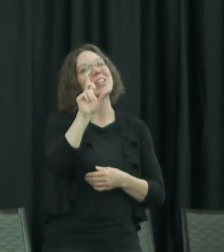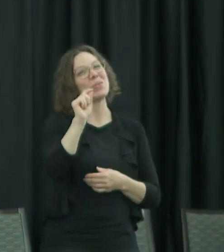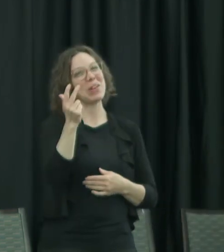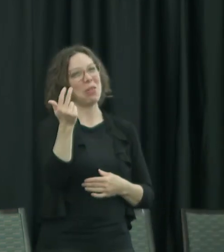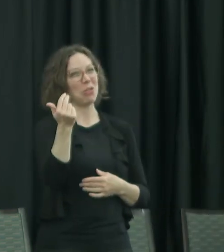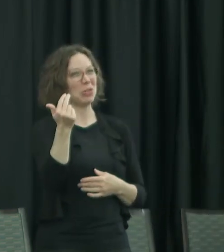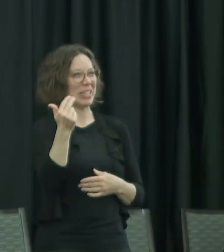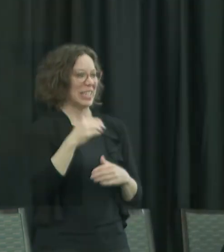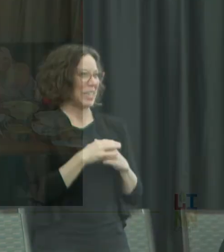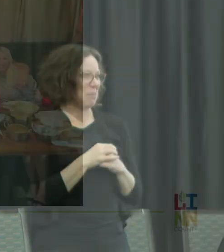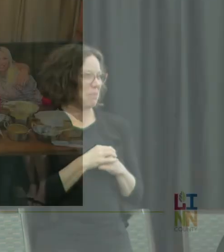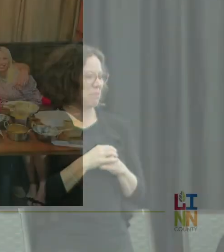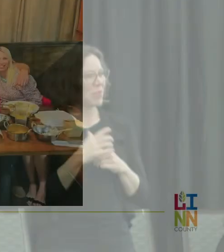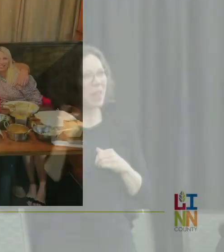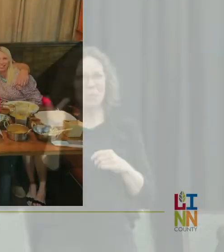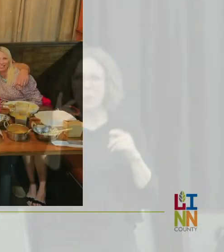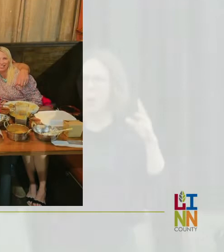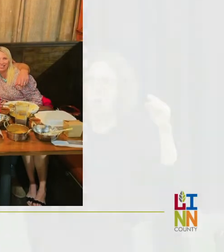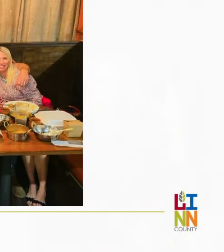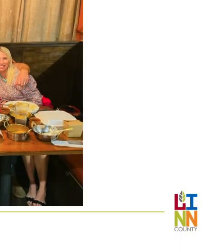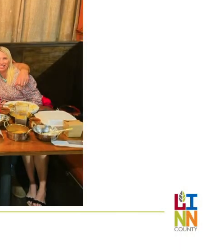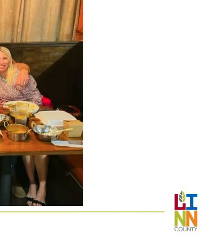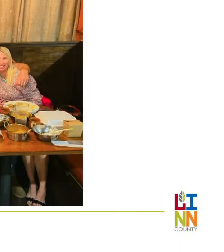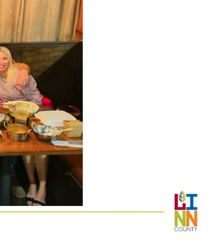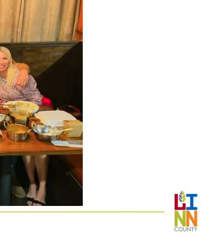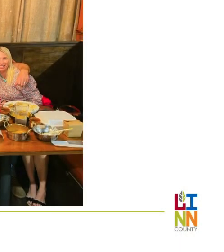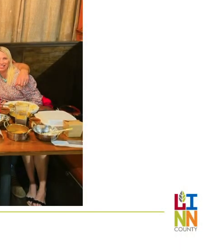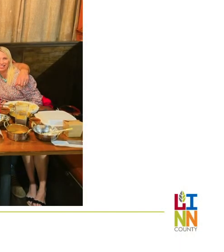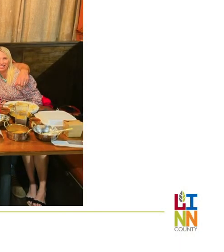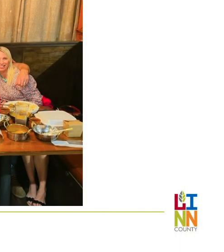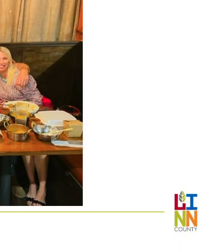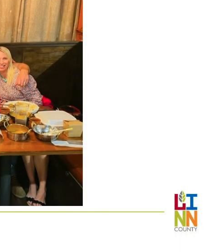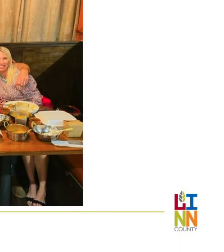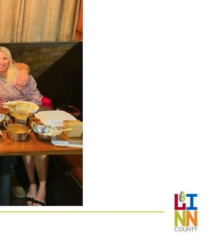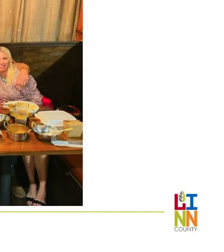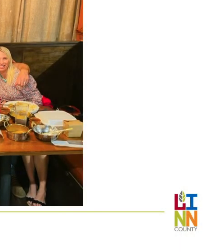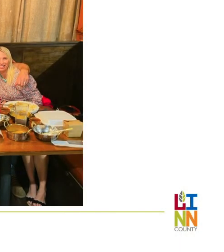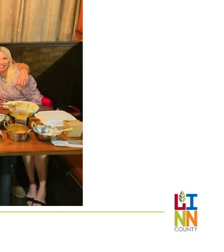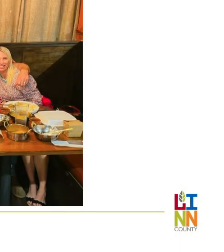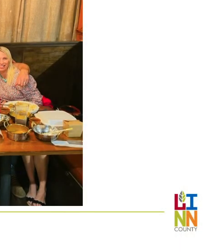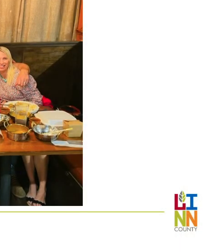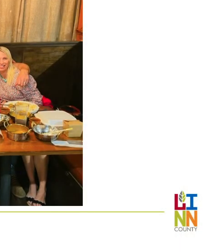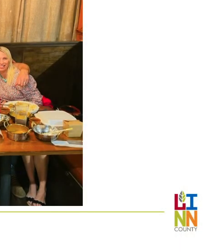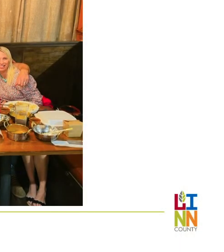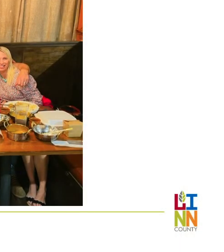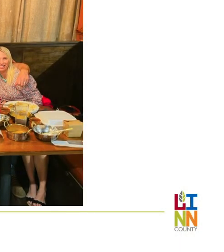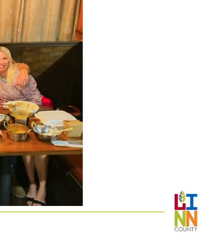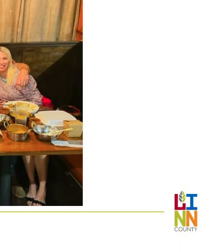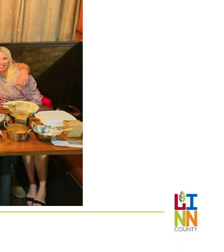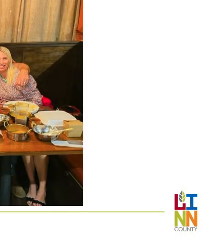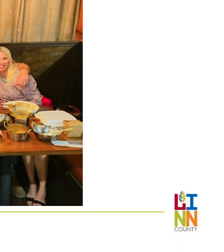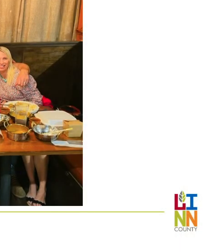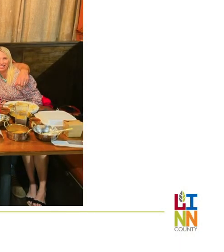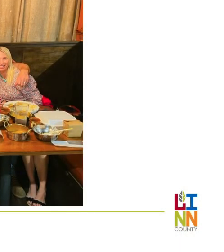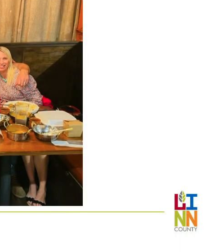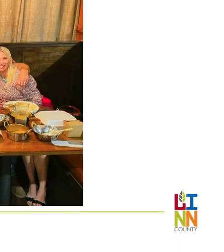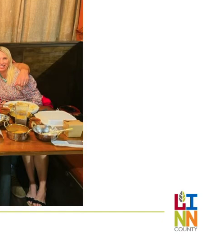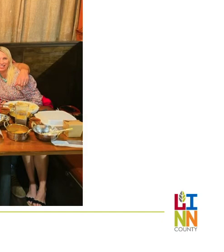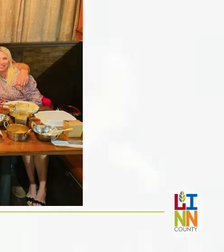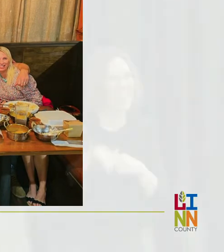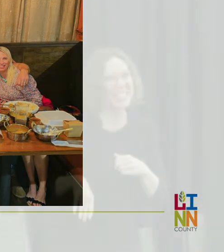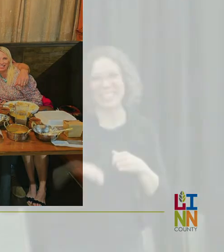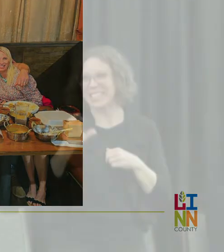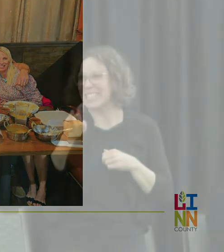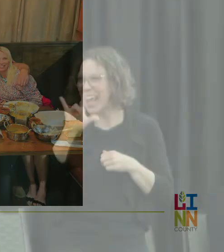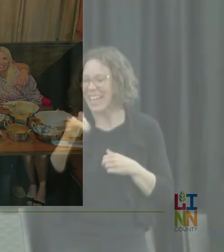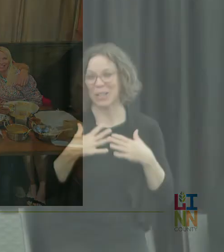2013. Everyone was talking about how dynamic and game-changing Stacy was. Stacy, Stacy, Stacy, Stacy. I was really